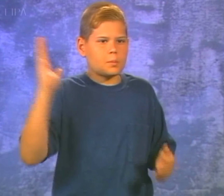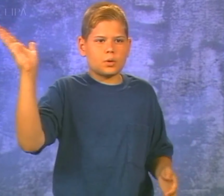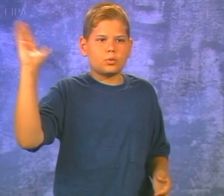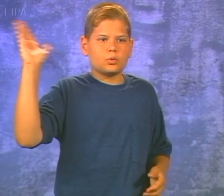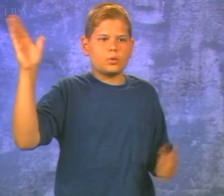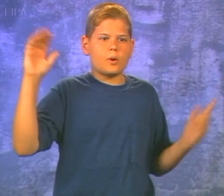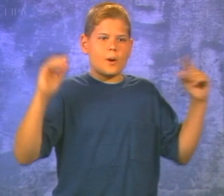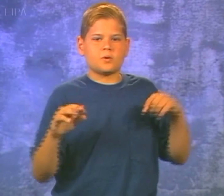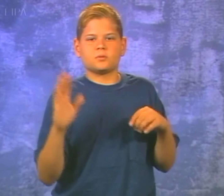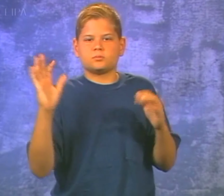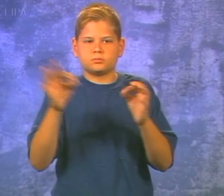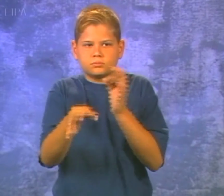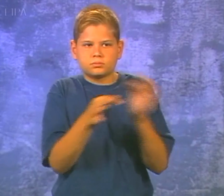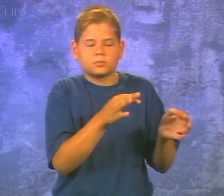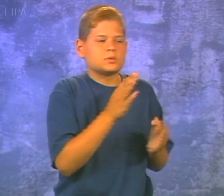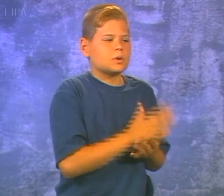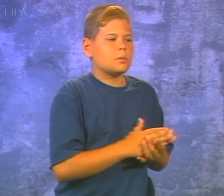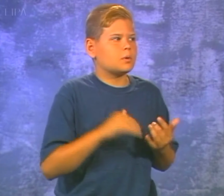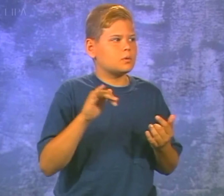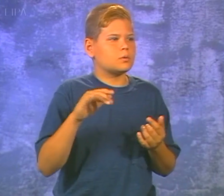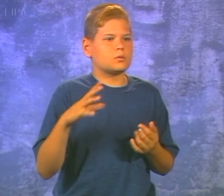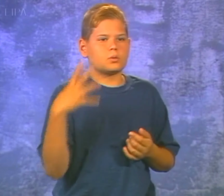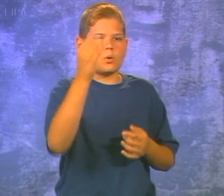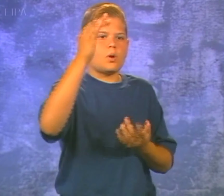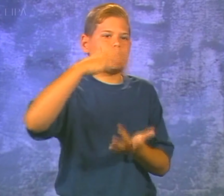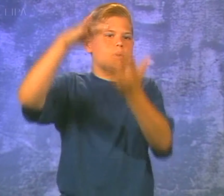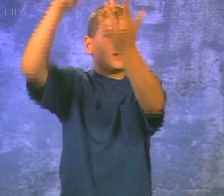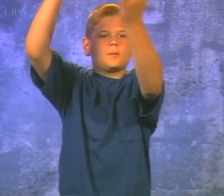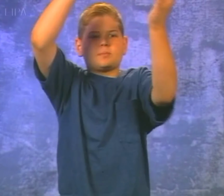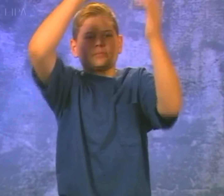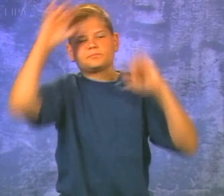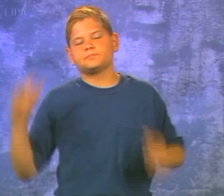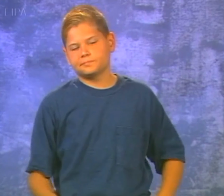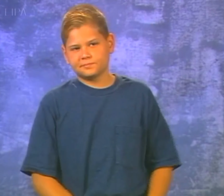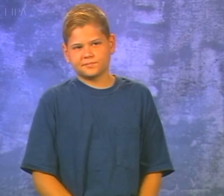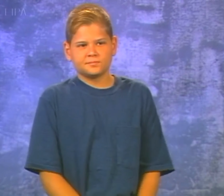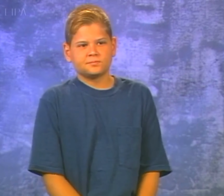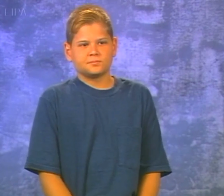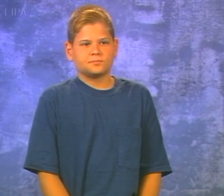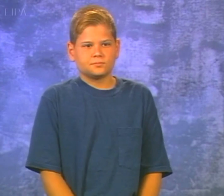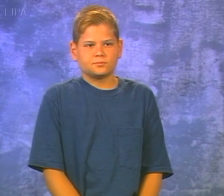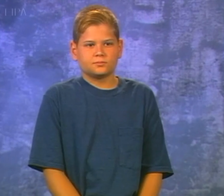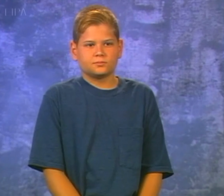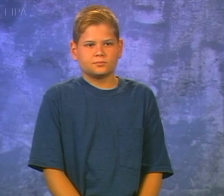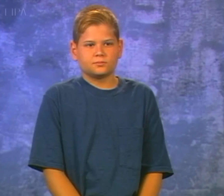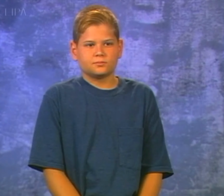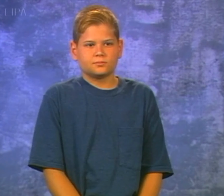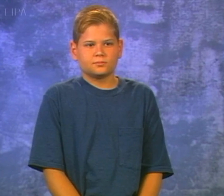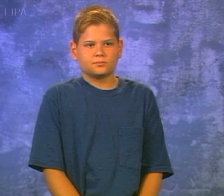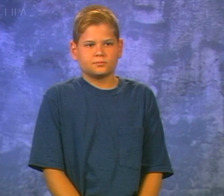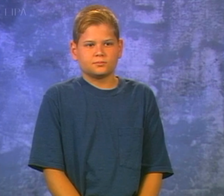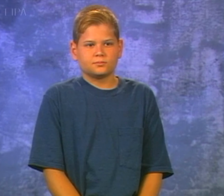listen. We also have adults that present as well. And they describe some of our responsibilities and give them a tour.